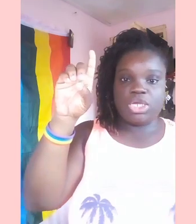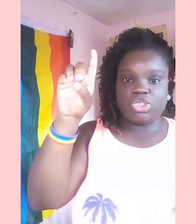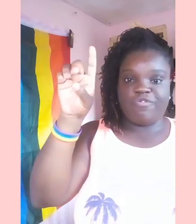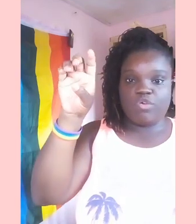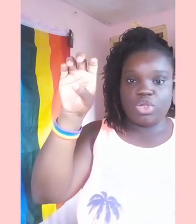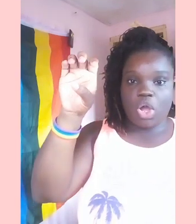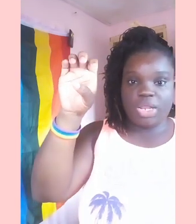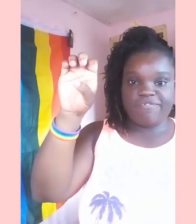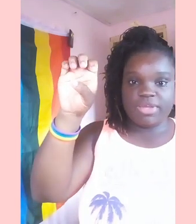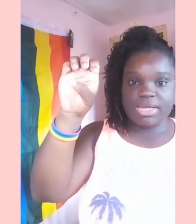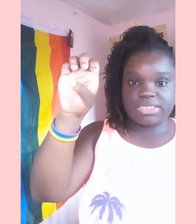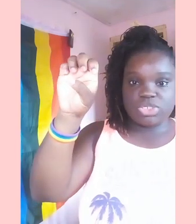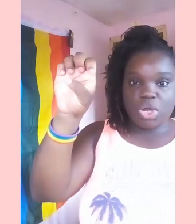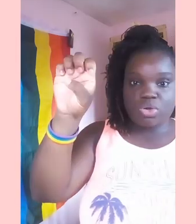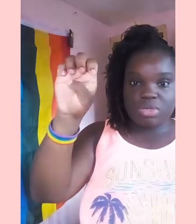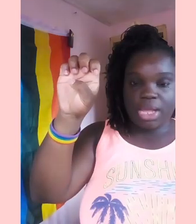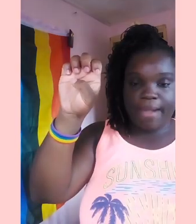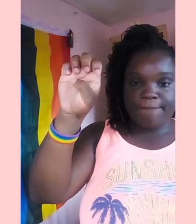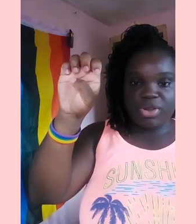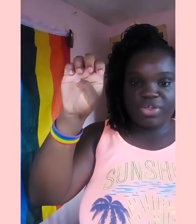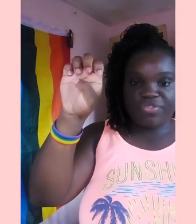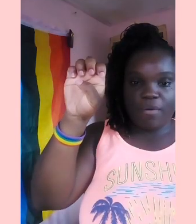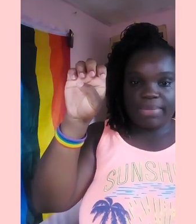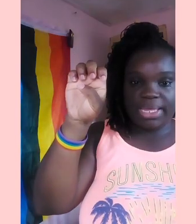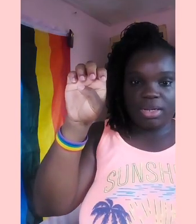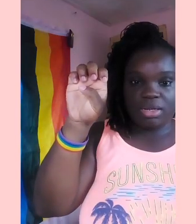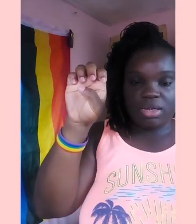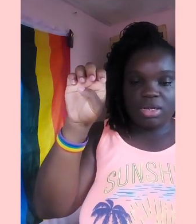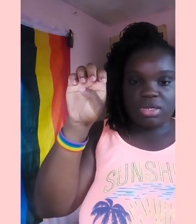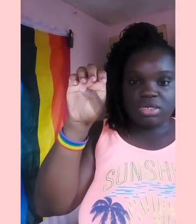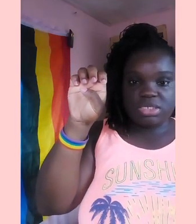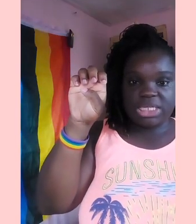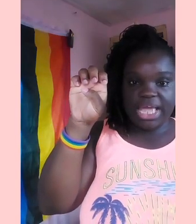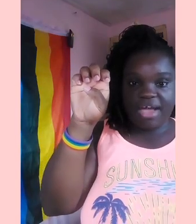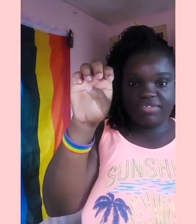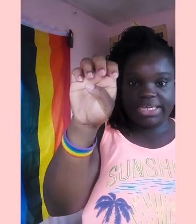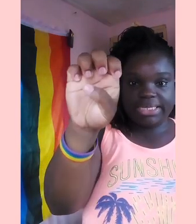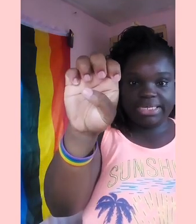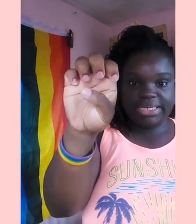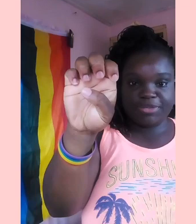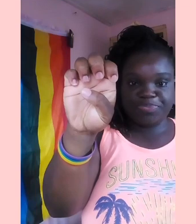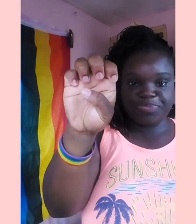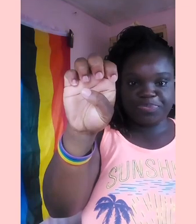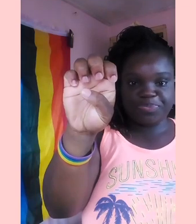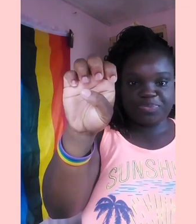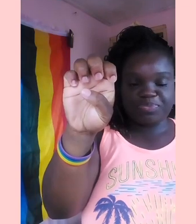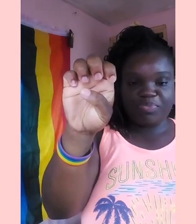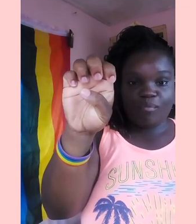going to fold all the fingers down and bring the thumb in. So you have E.